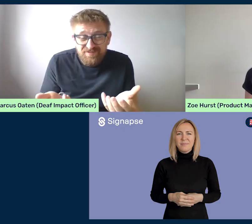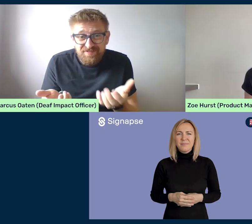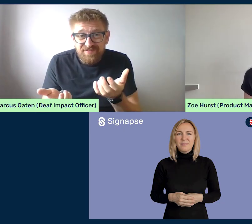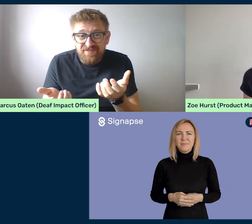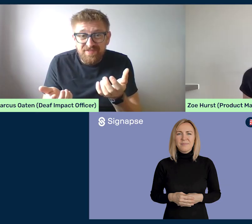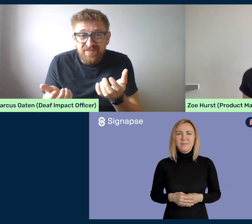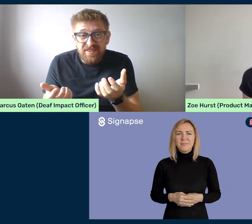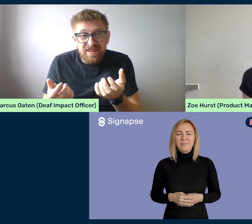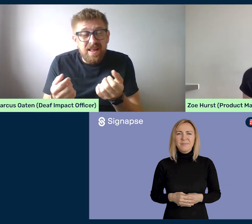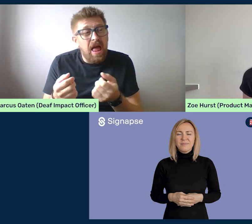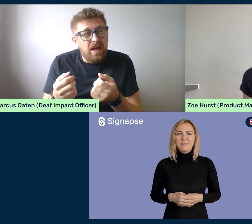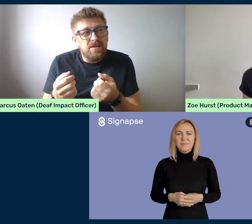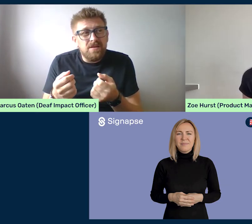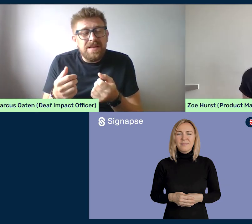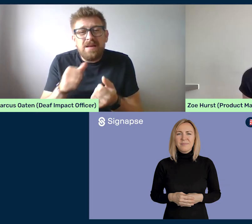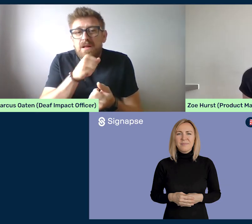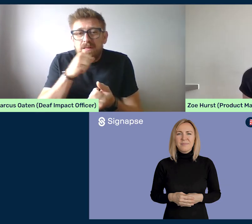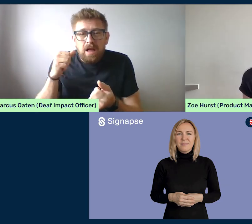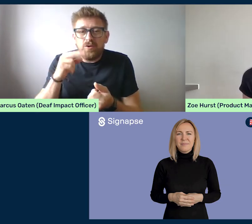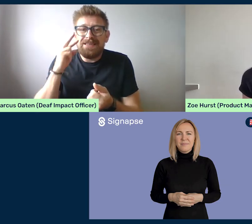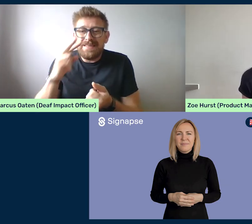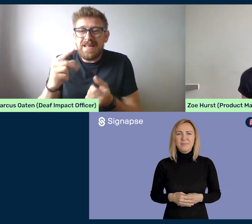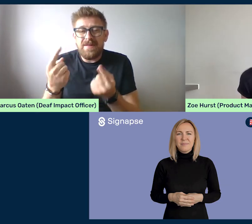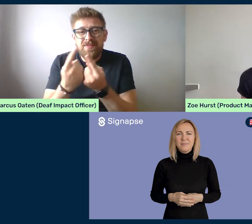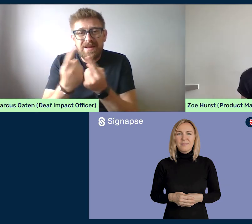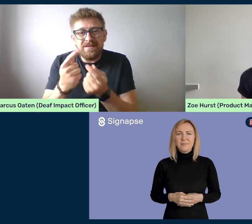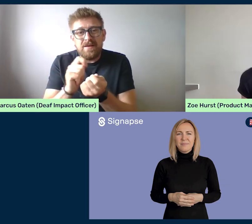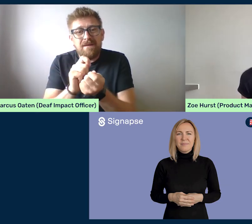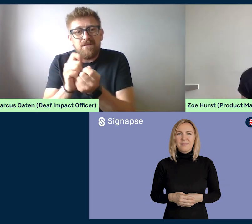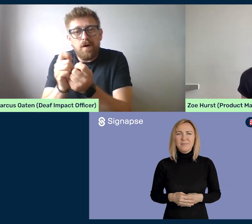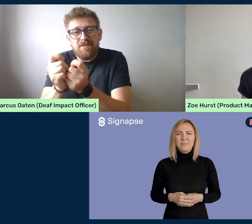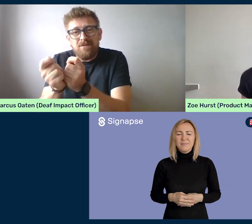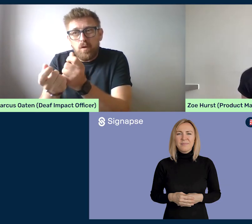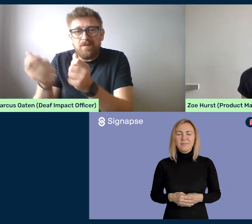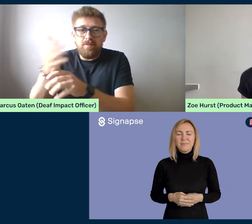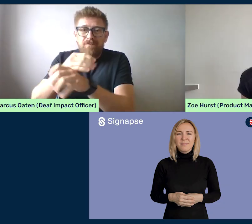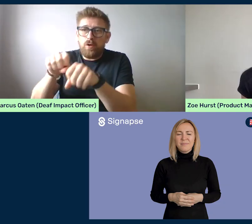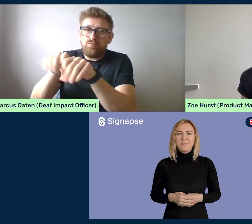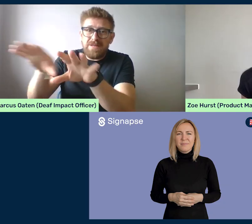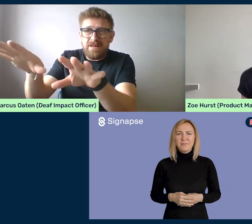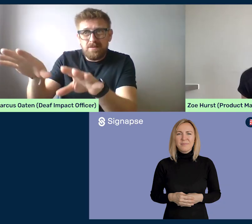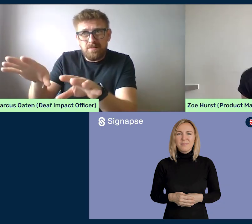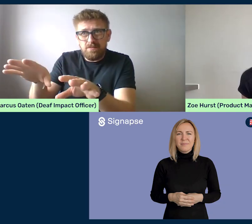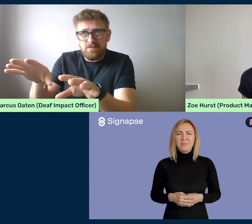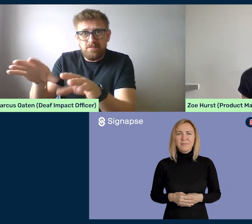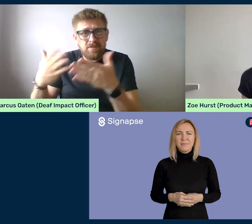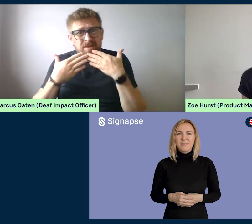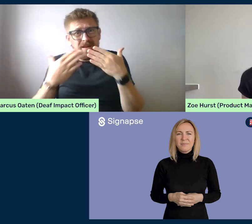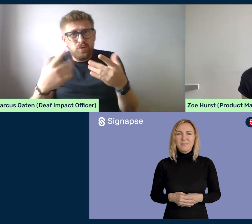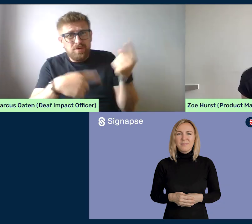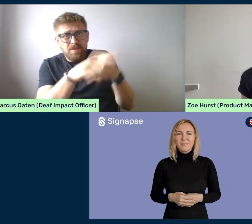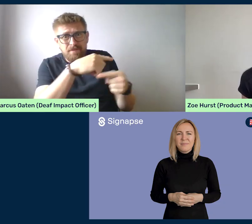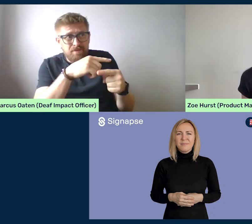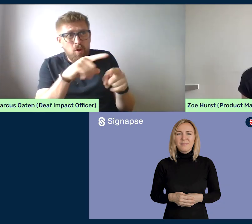and we question, what they want. And I think it's really good to see mm, the evolution of